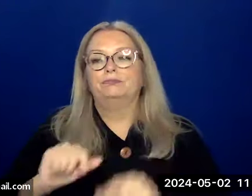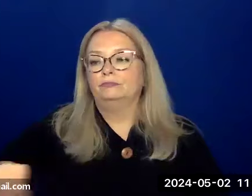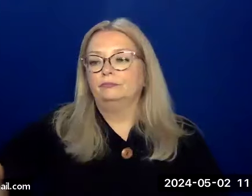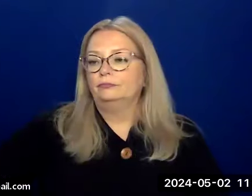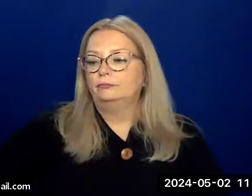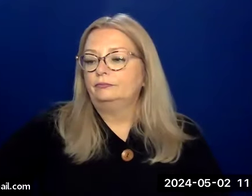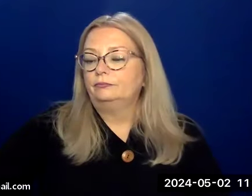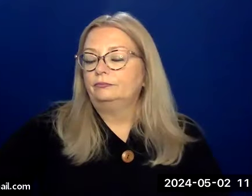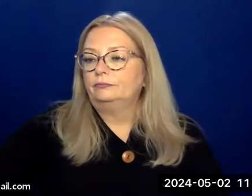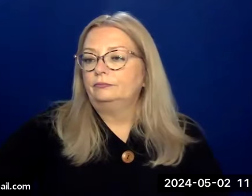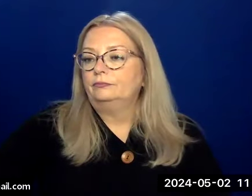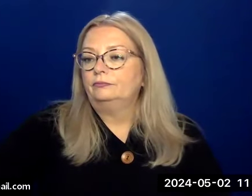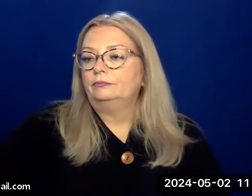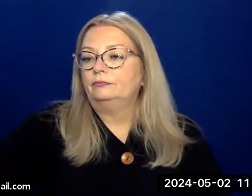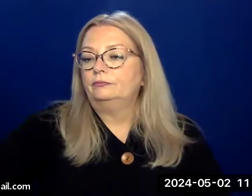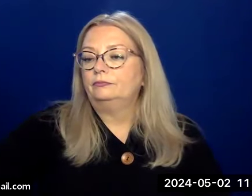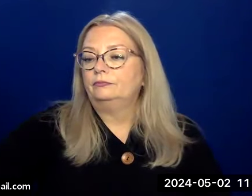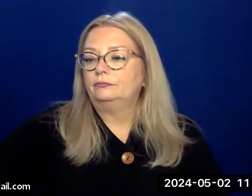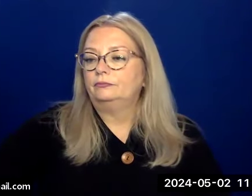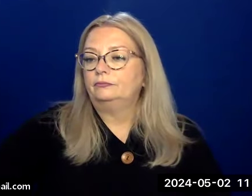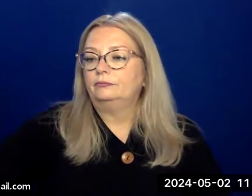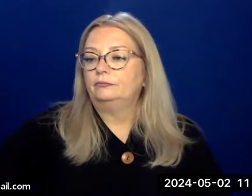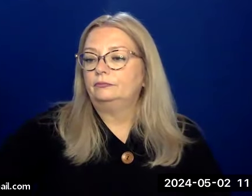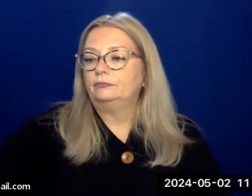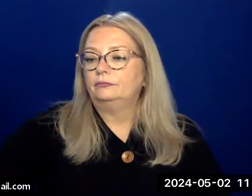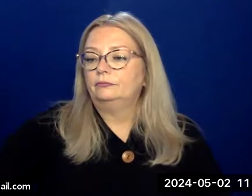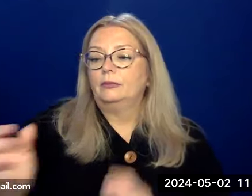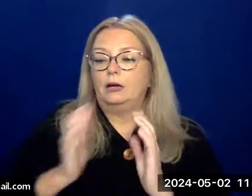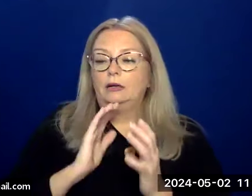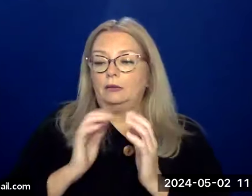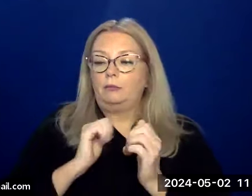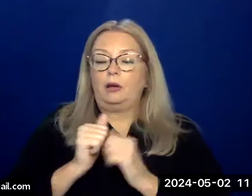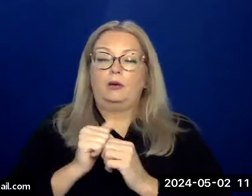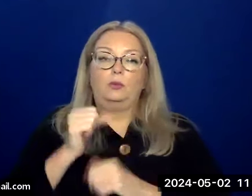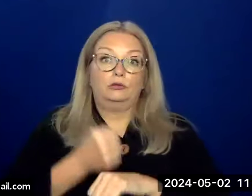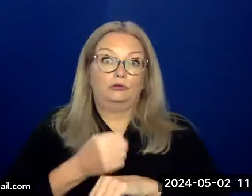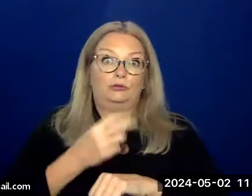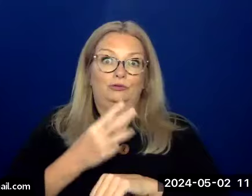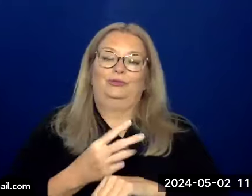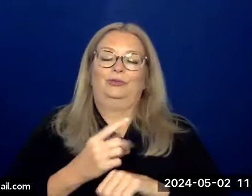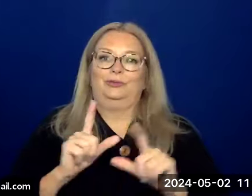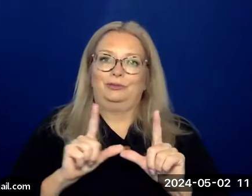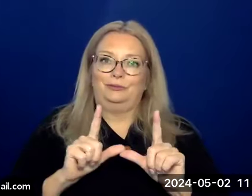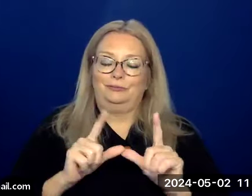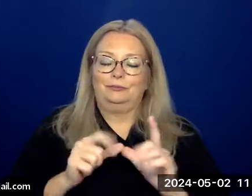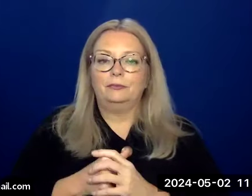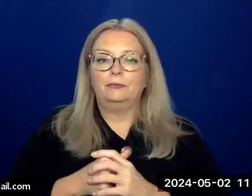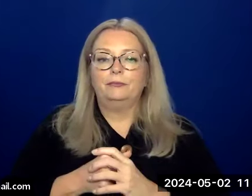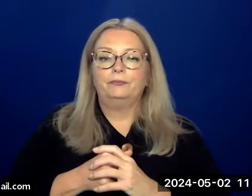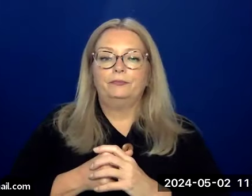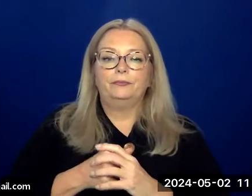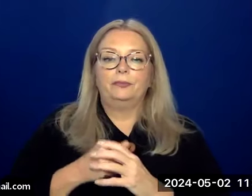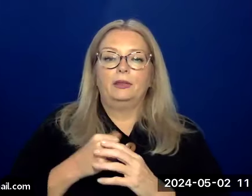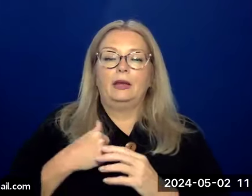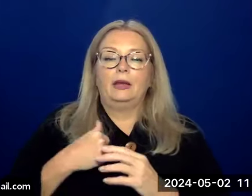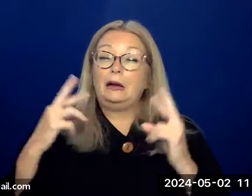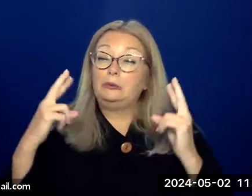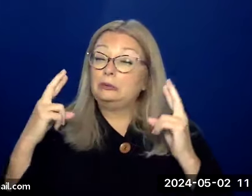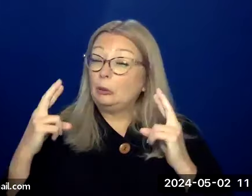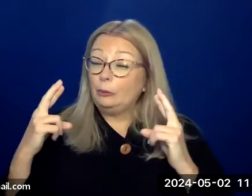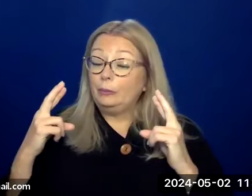renewed, I should say, as opposed to the social worker one. And so I was hoping that, I don't know if anyone has